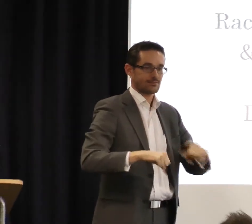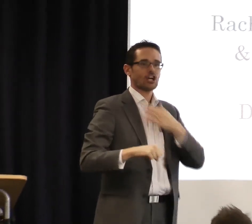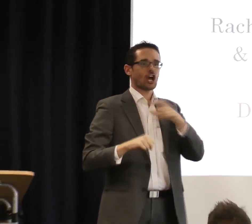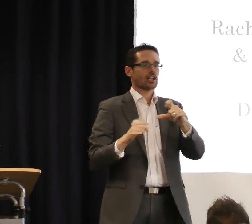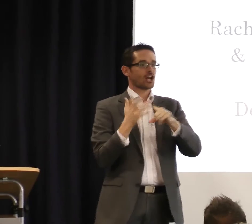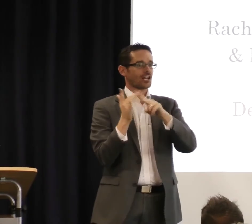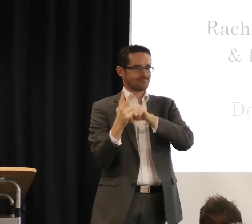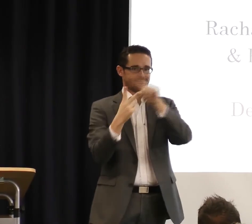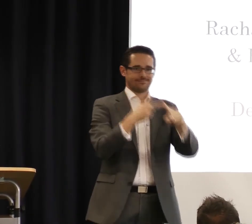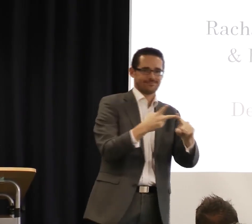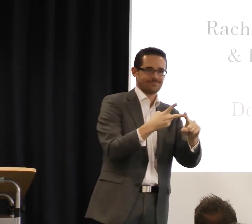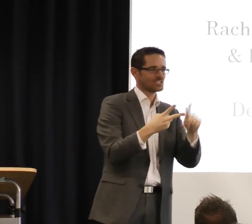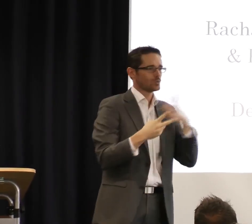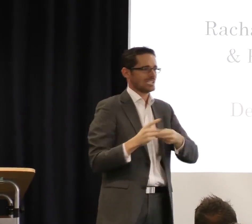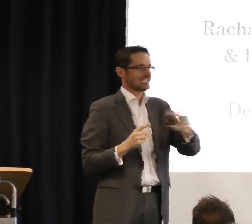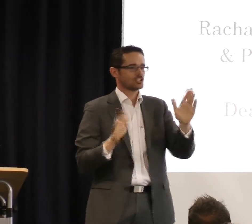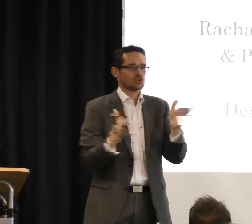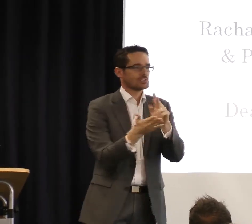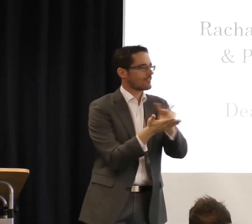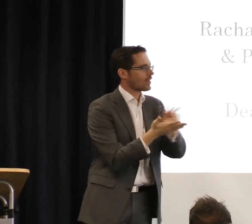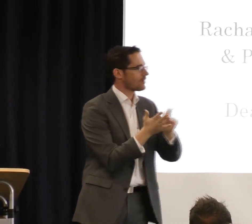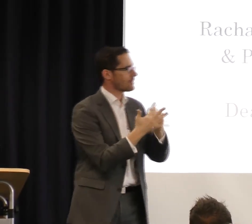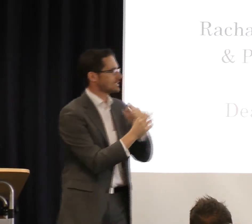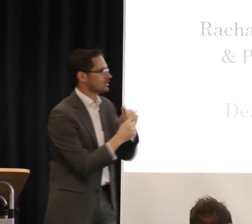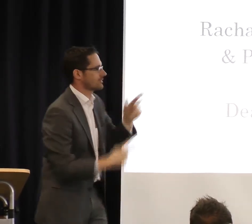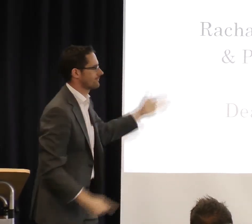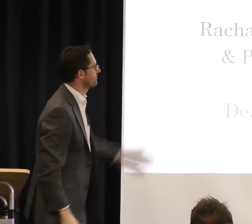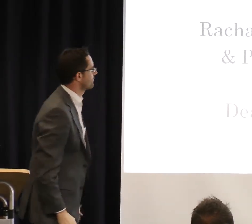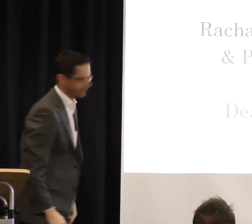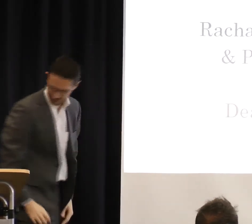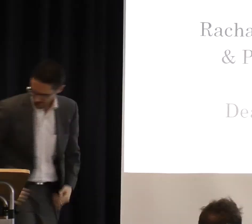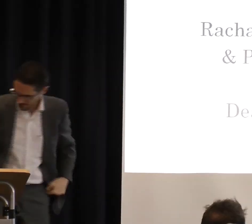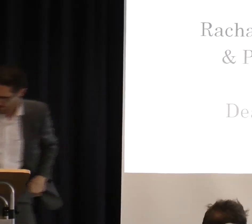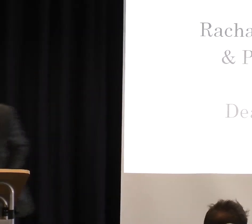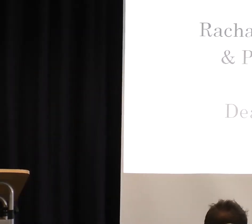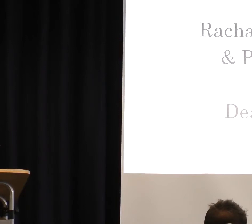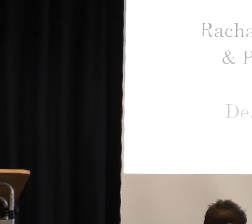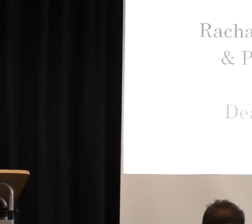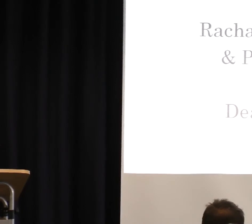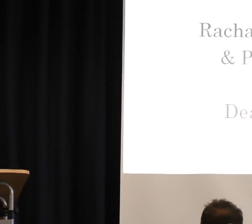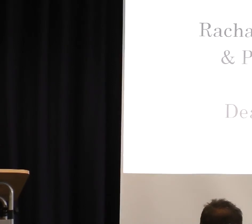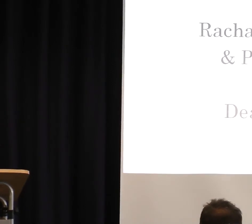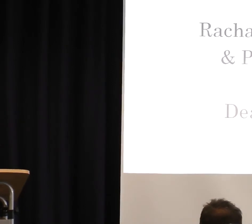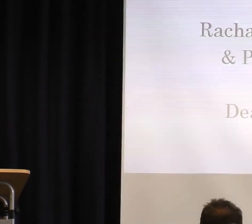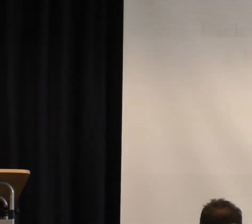heard, John was the first deaf person to become president of an international deaf sports organisation. Colin is now